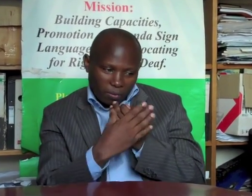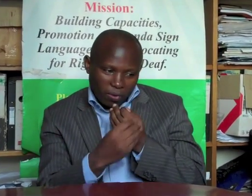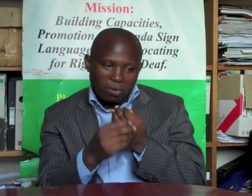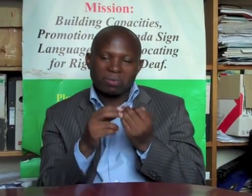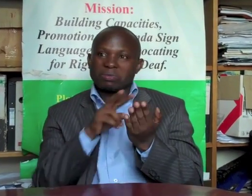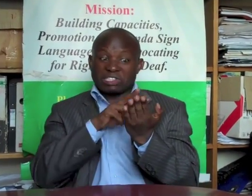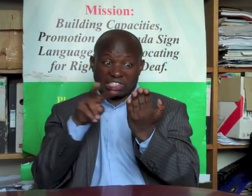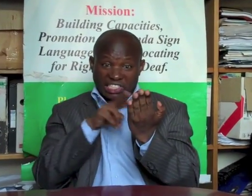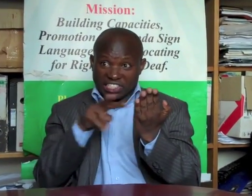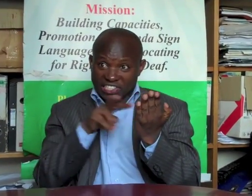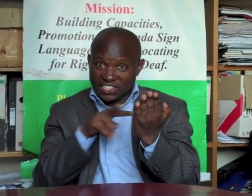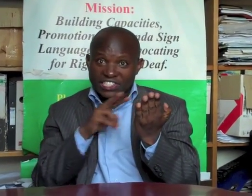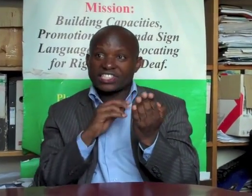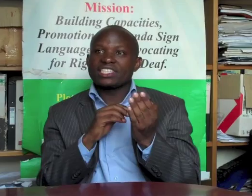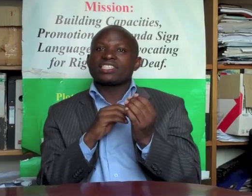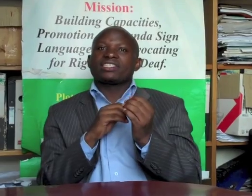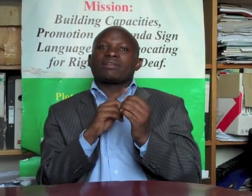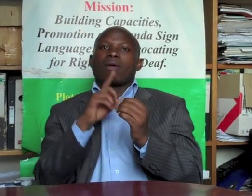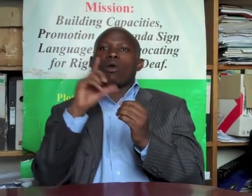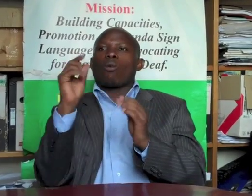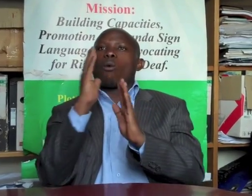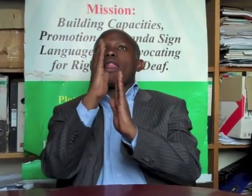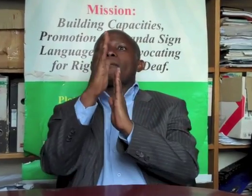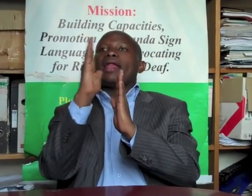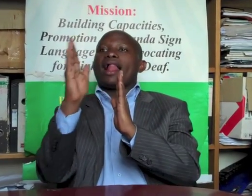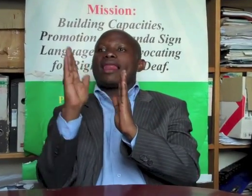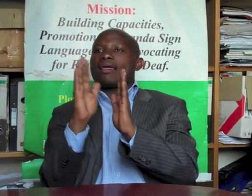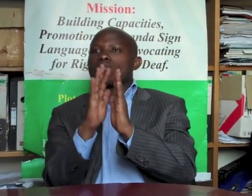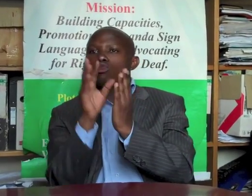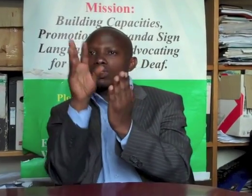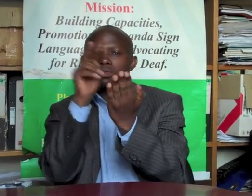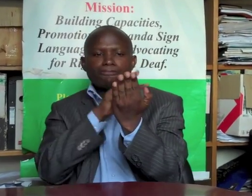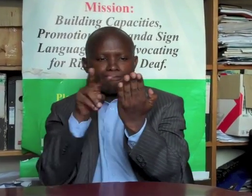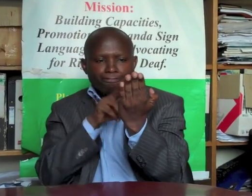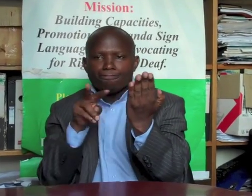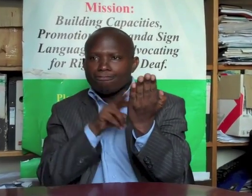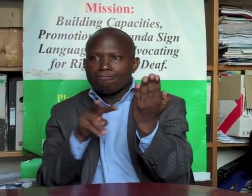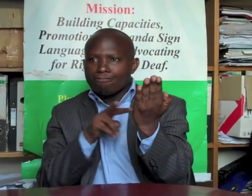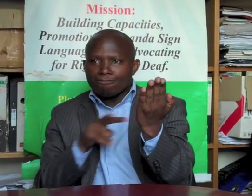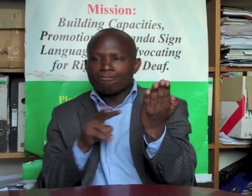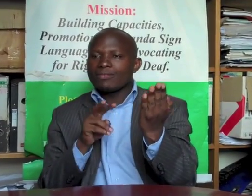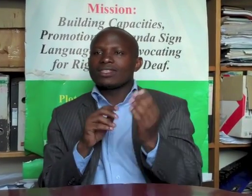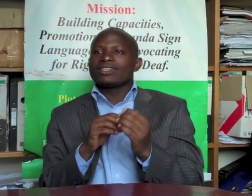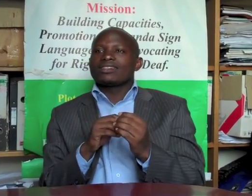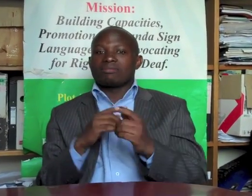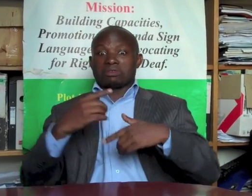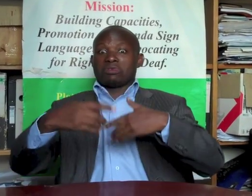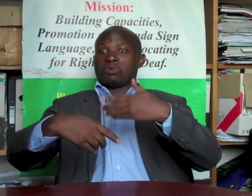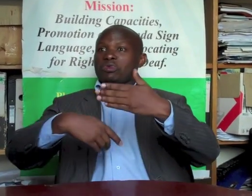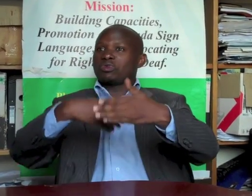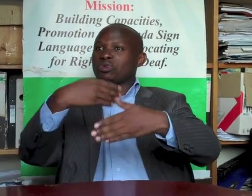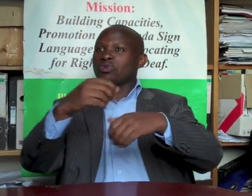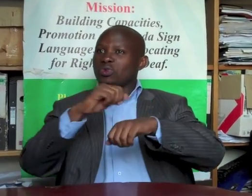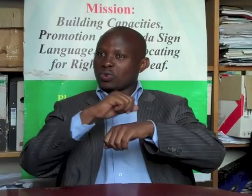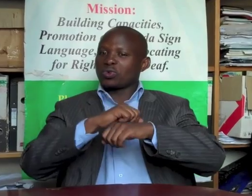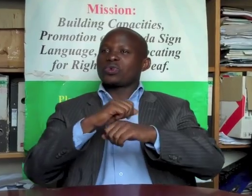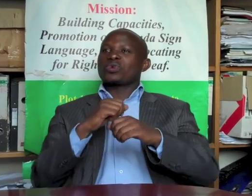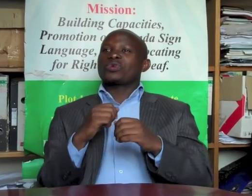from my friends, and I used to read a lot. I used to go to the library, pick books and read, and I went